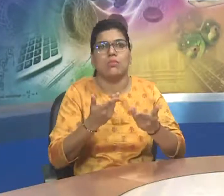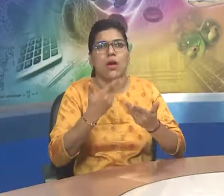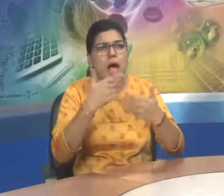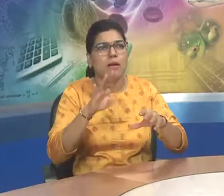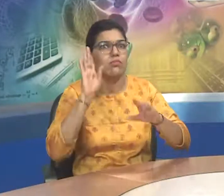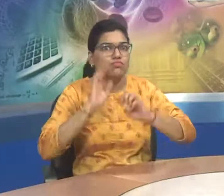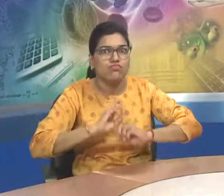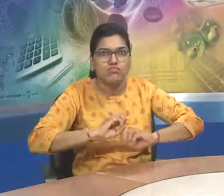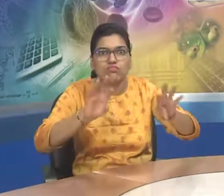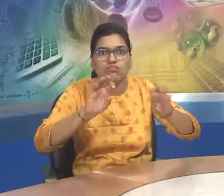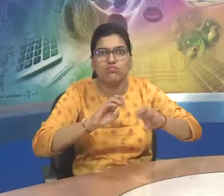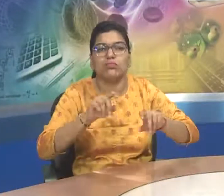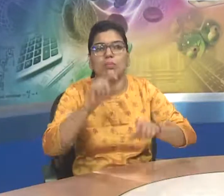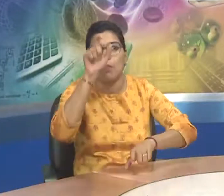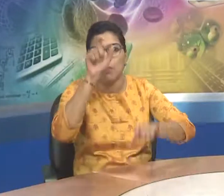stand up.